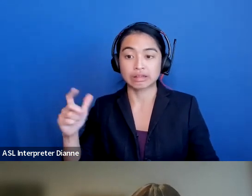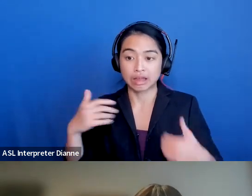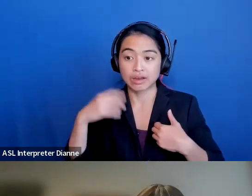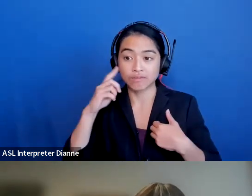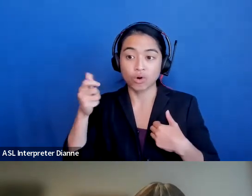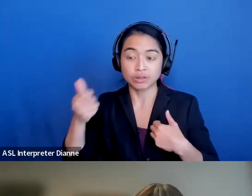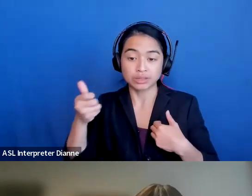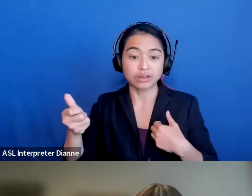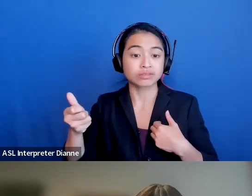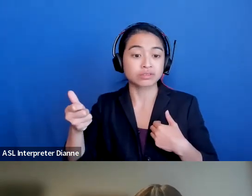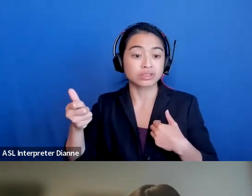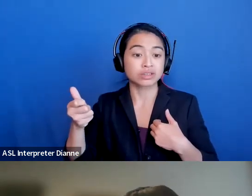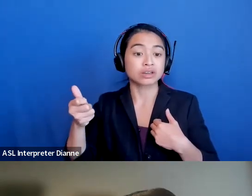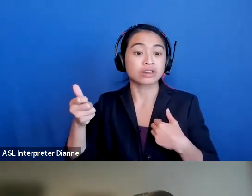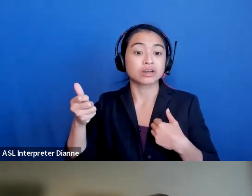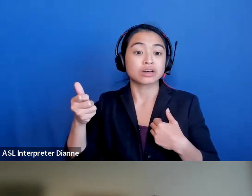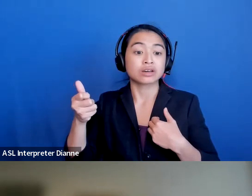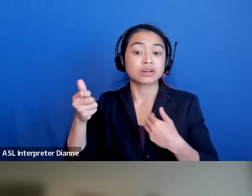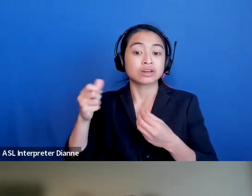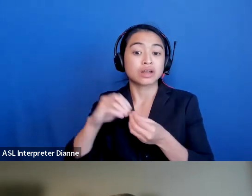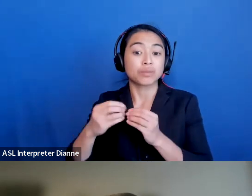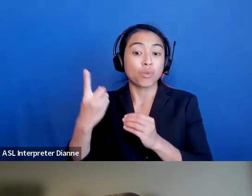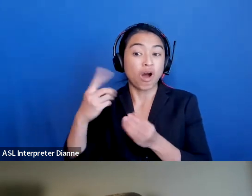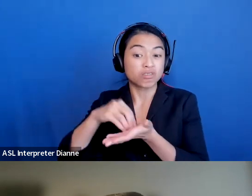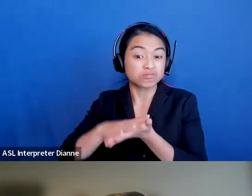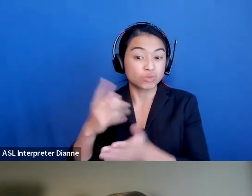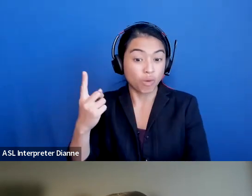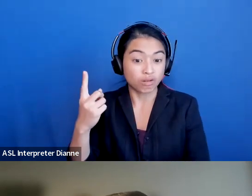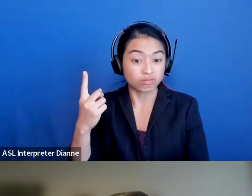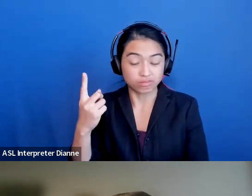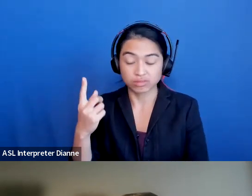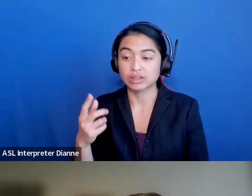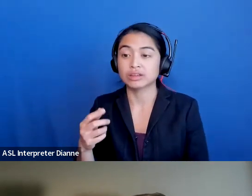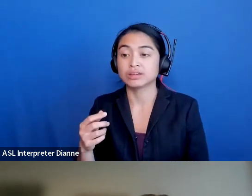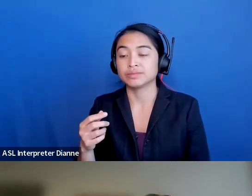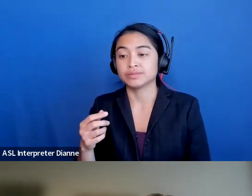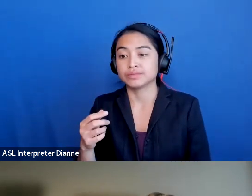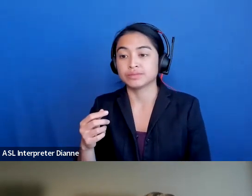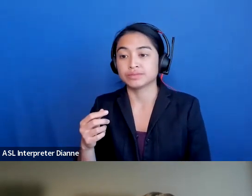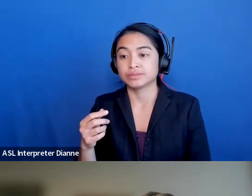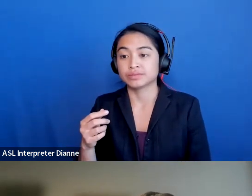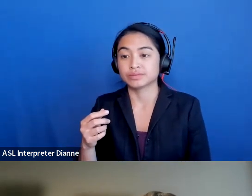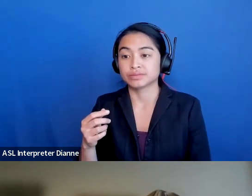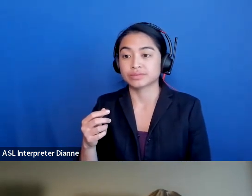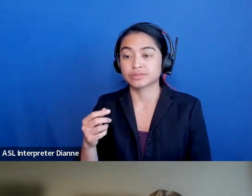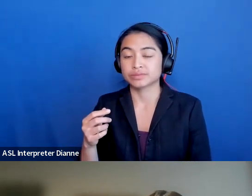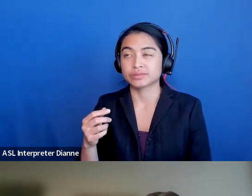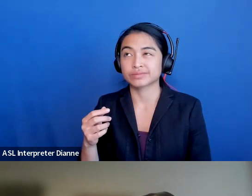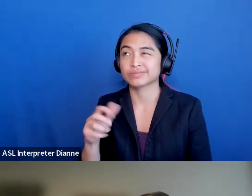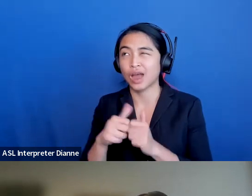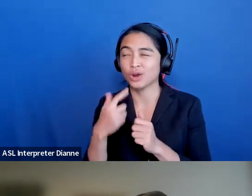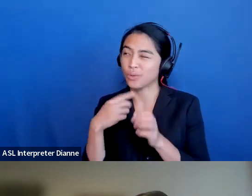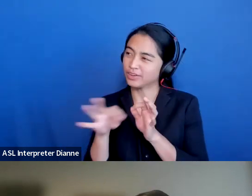a 1 in this area, that doesn't mean that, well, let me say this